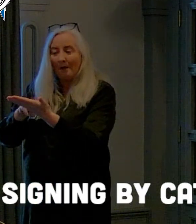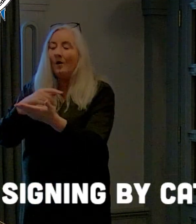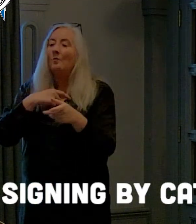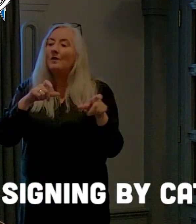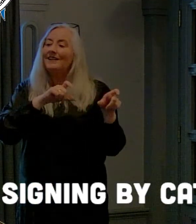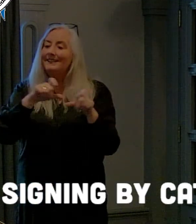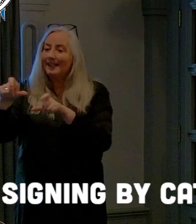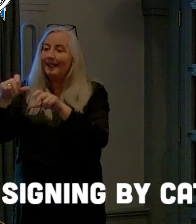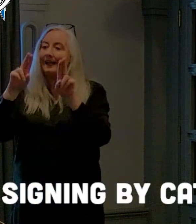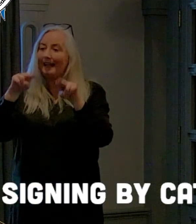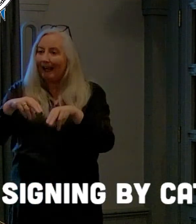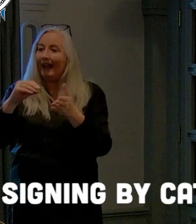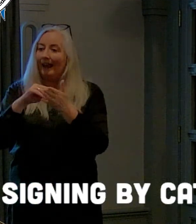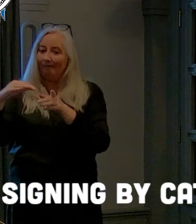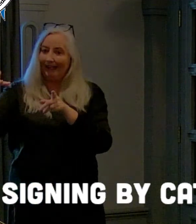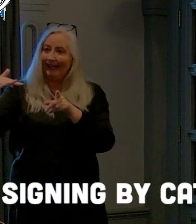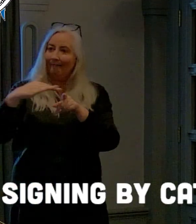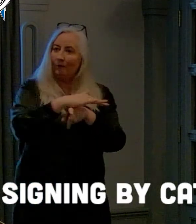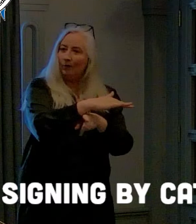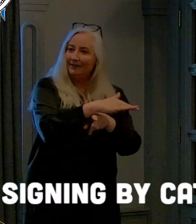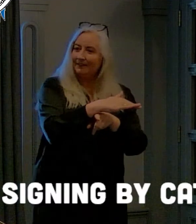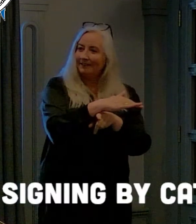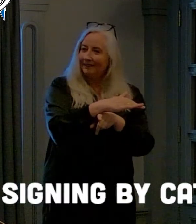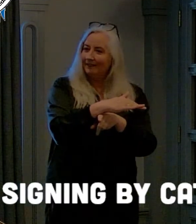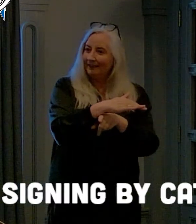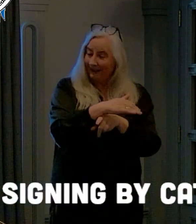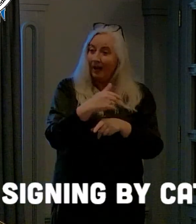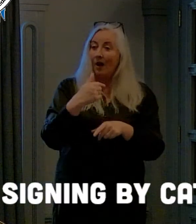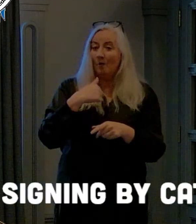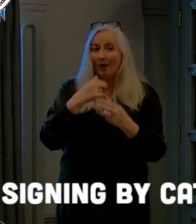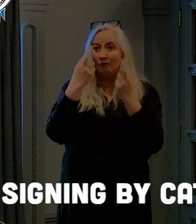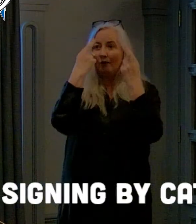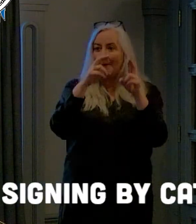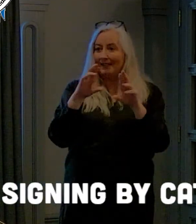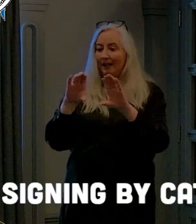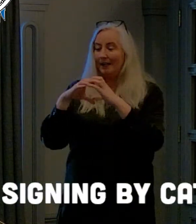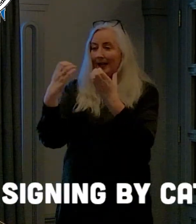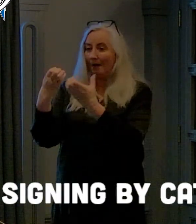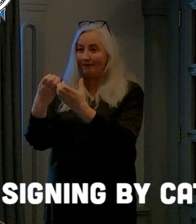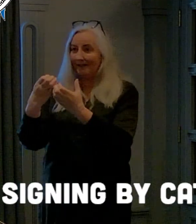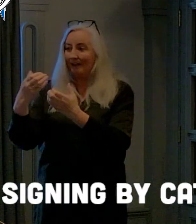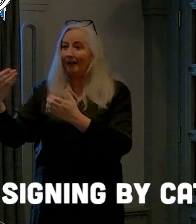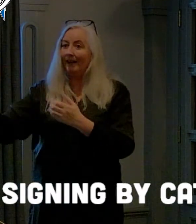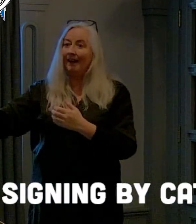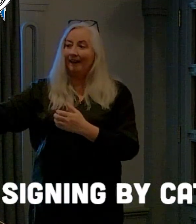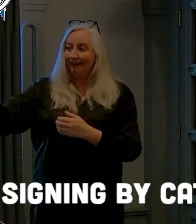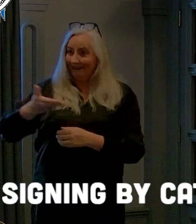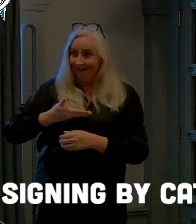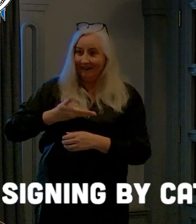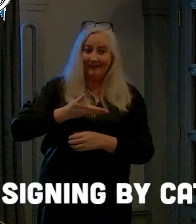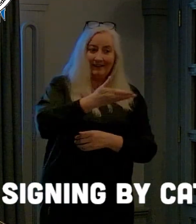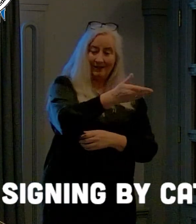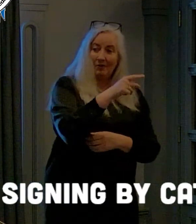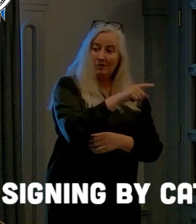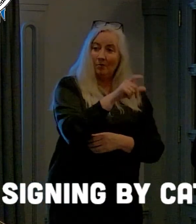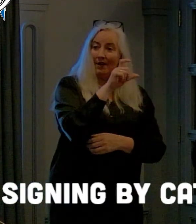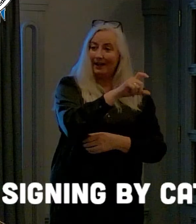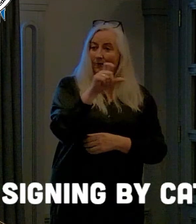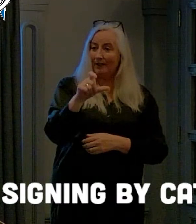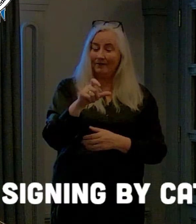have influence and bring the voice of the community into the council and their decision-making processes and their documentation.